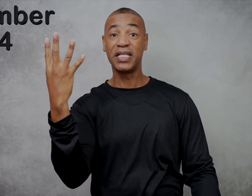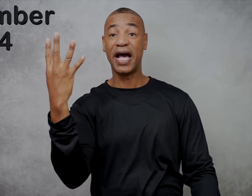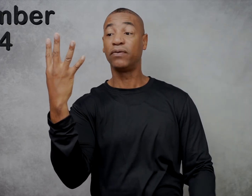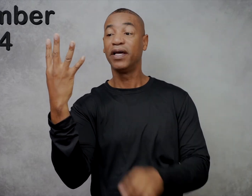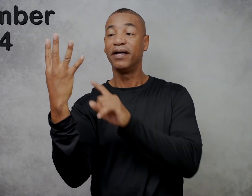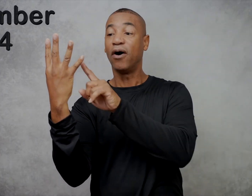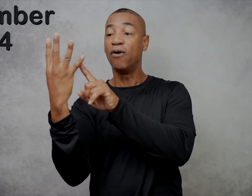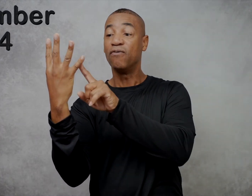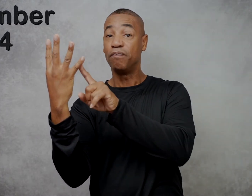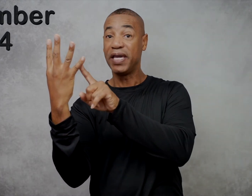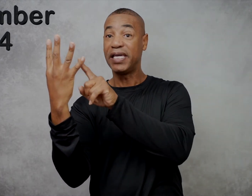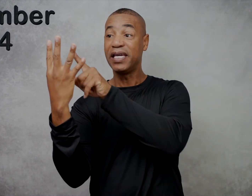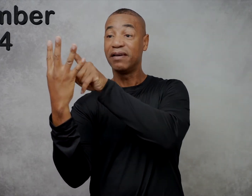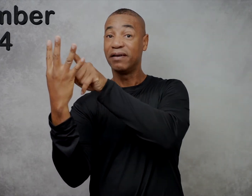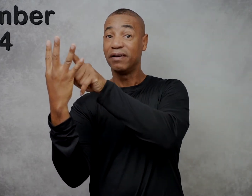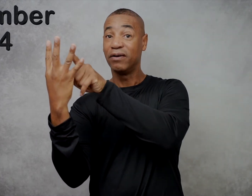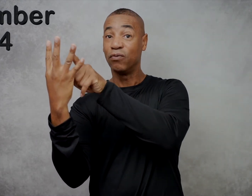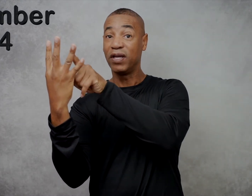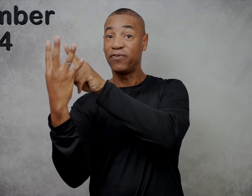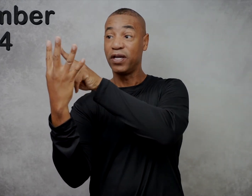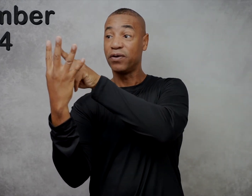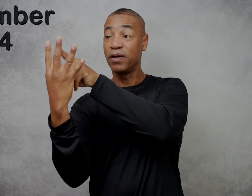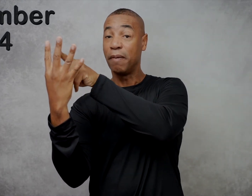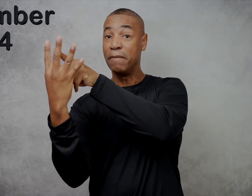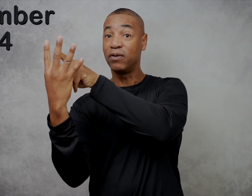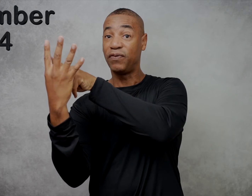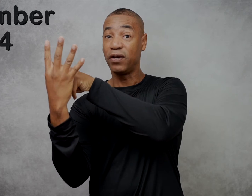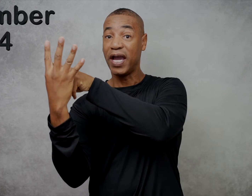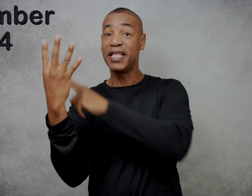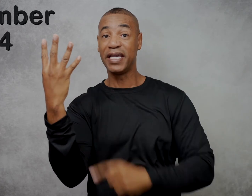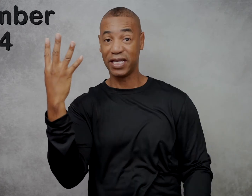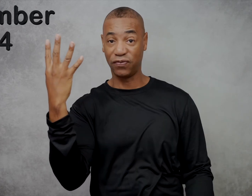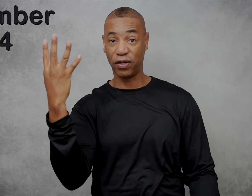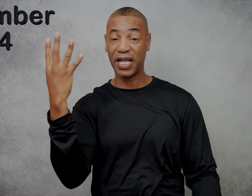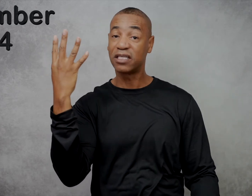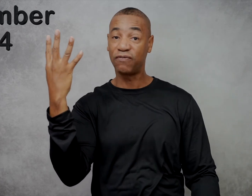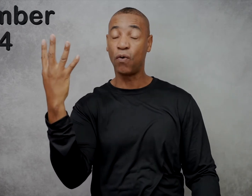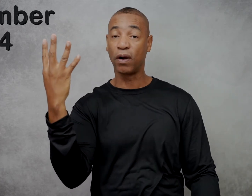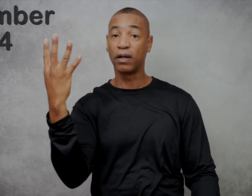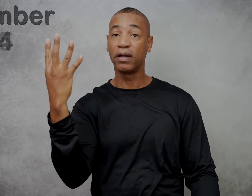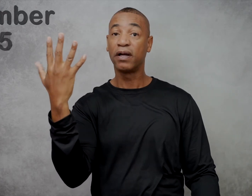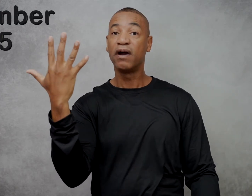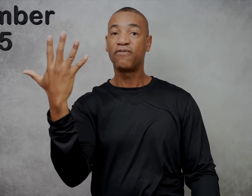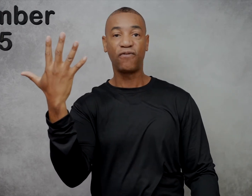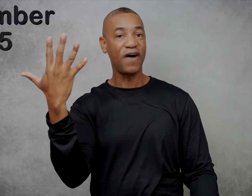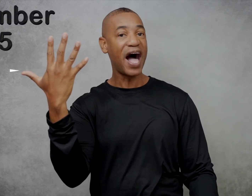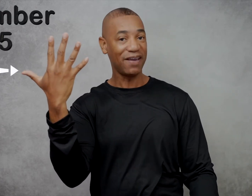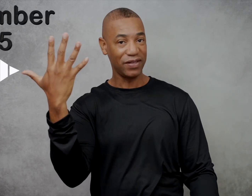out pinky, ring finger, middle finger, and the index finger. That's a 4. For 5, now